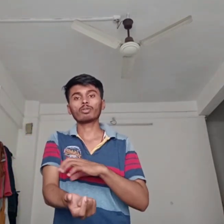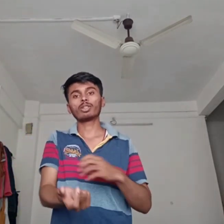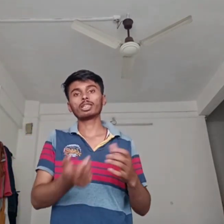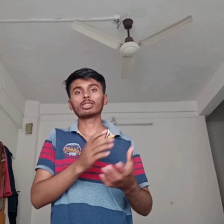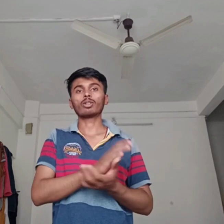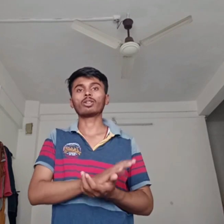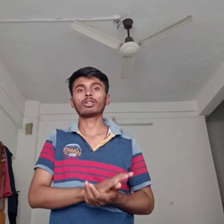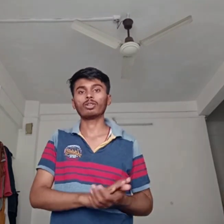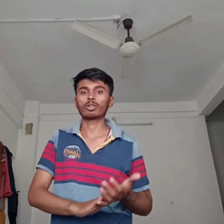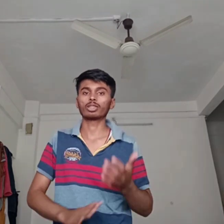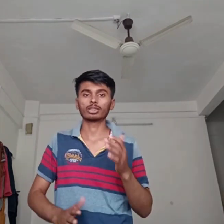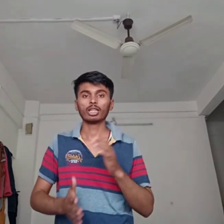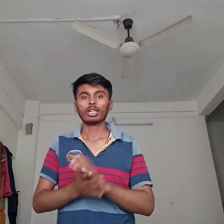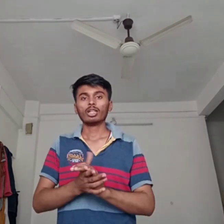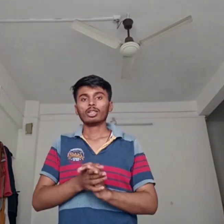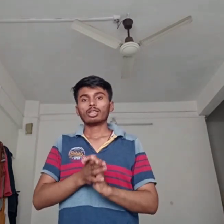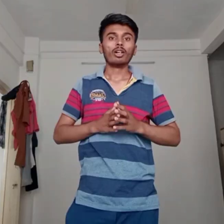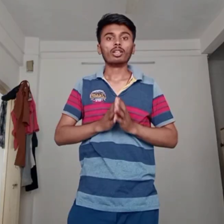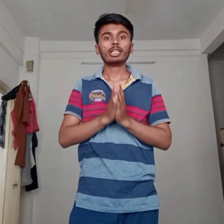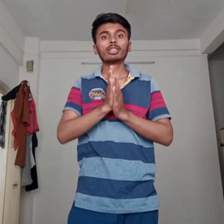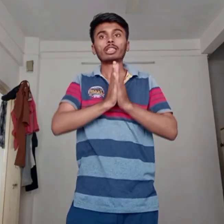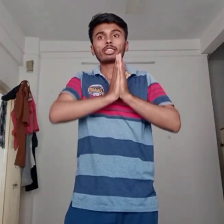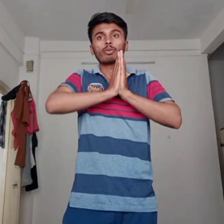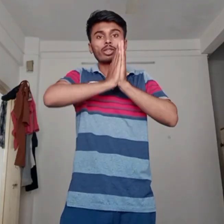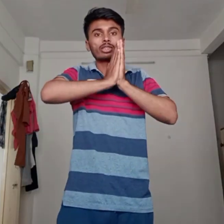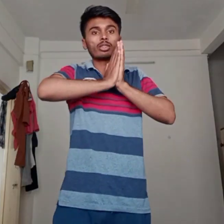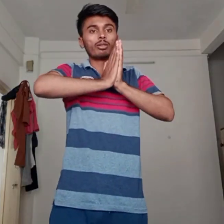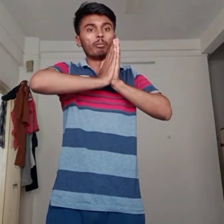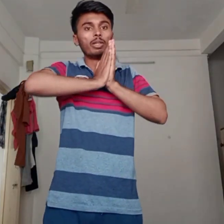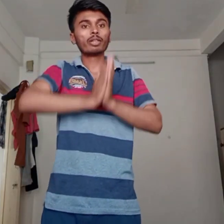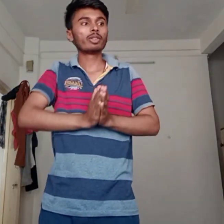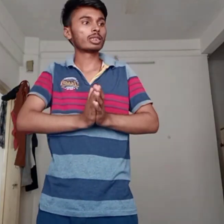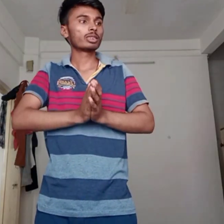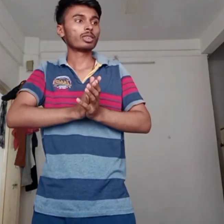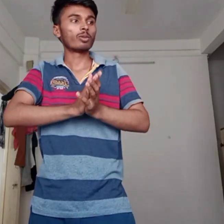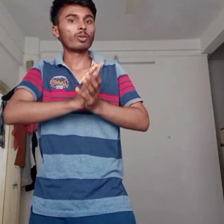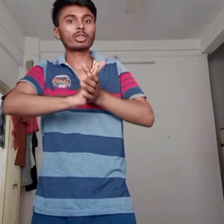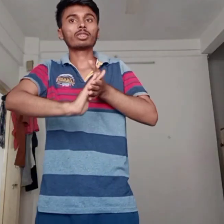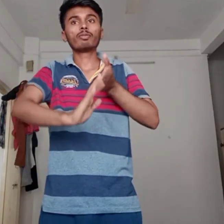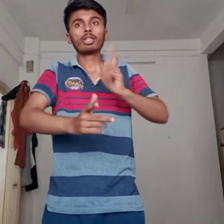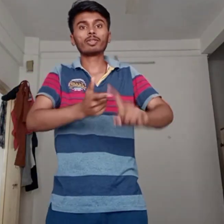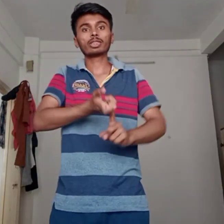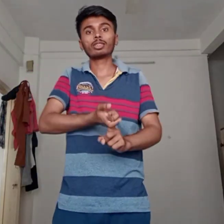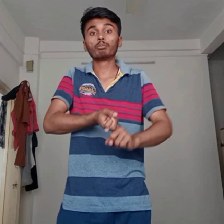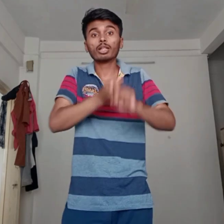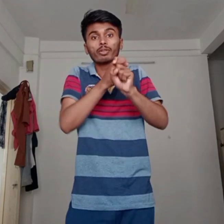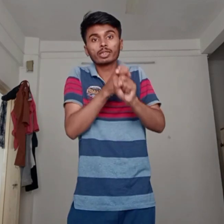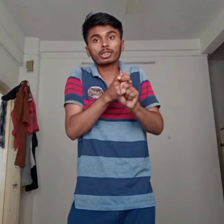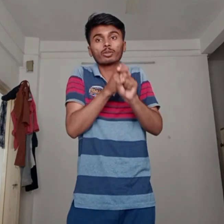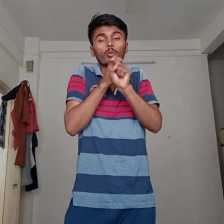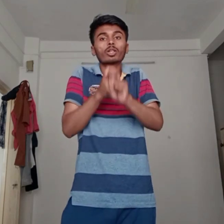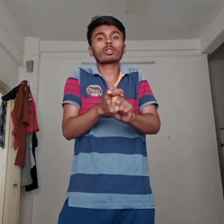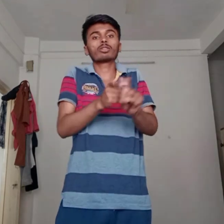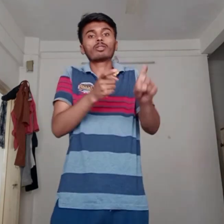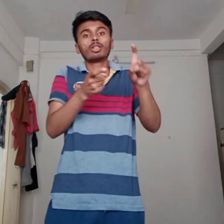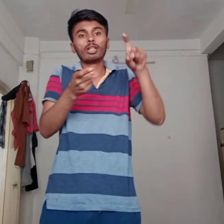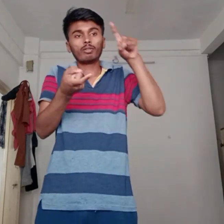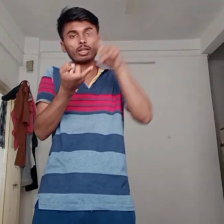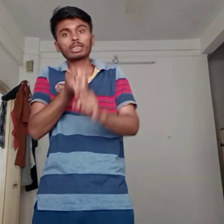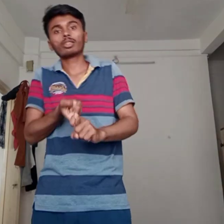blood is occurs. Then the next part is blood vessels. What is a blood vessel? The blood vessels work for the function. The